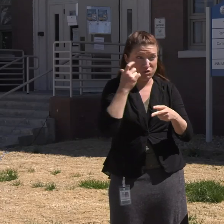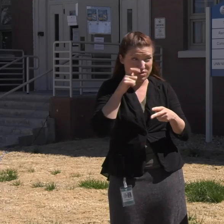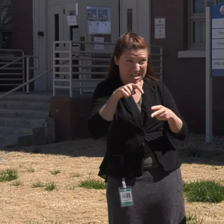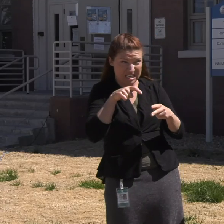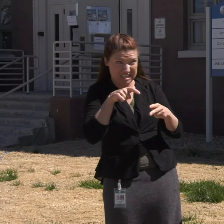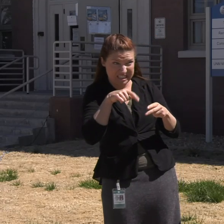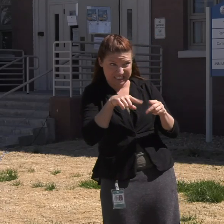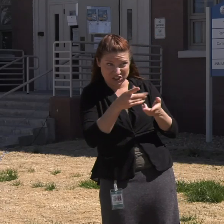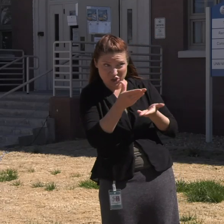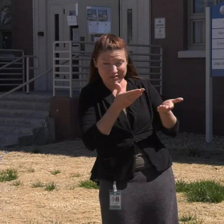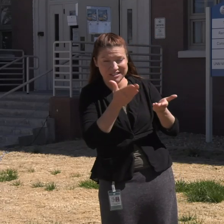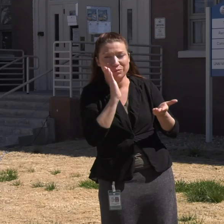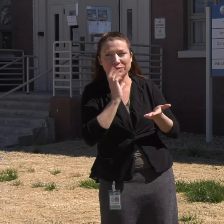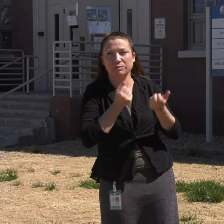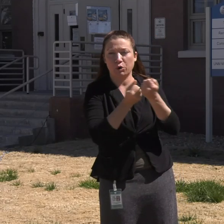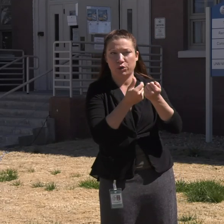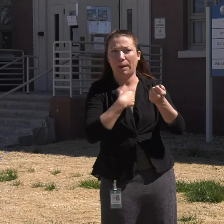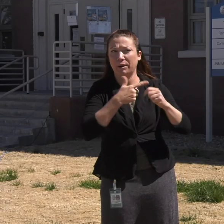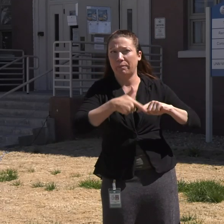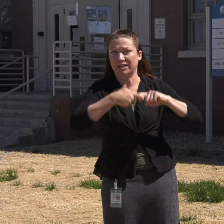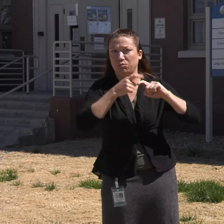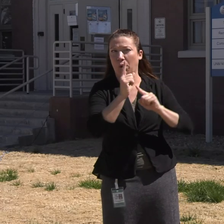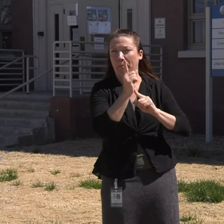is some criteria. I'm going to pause.